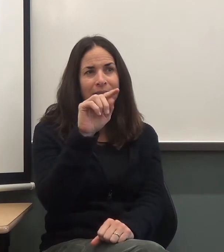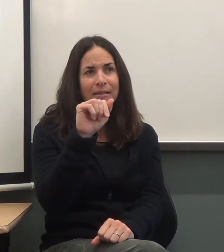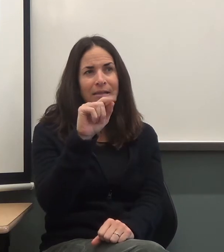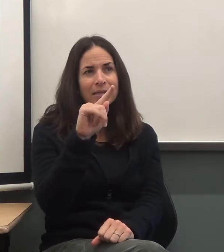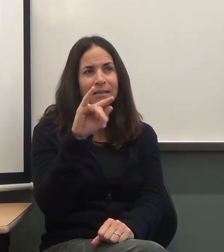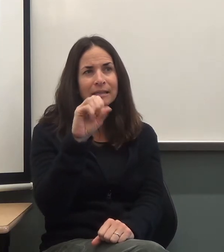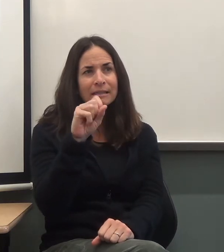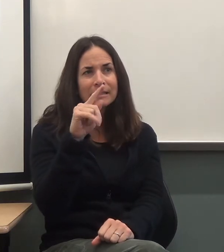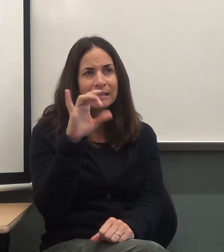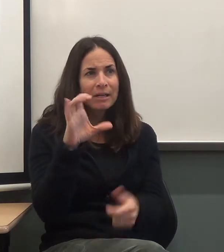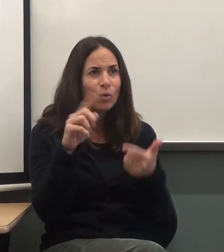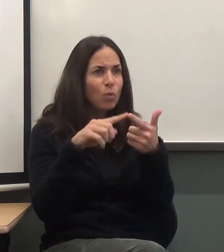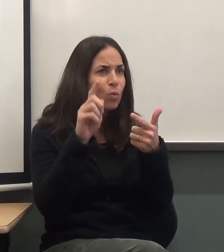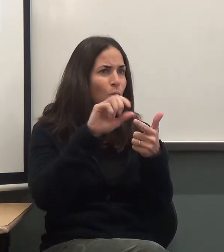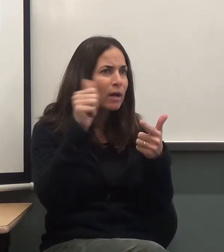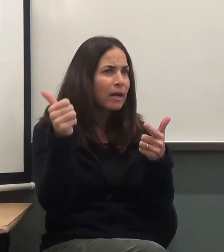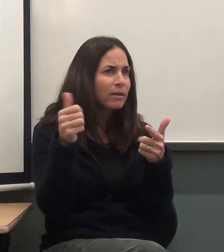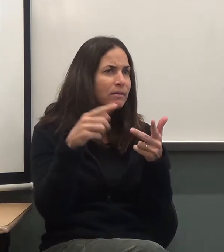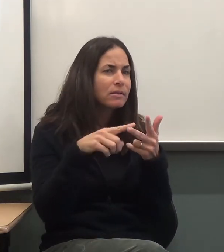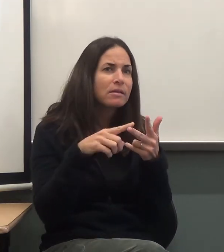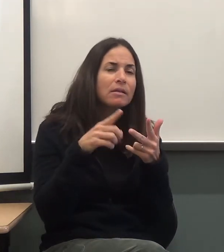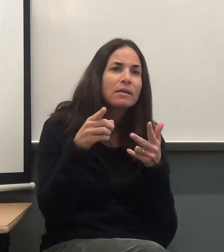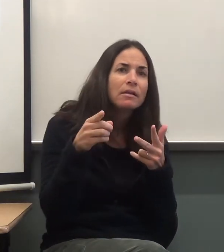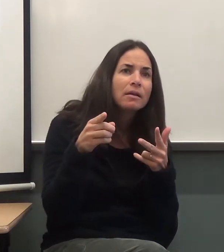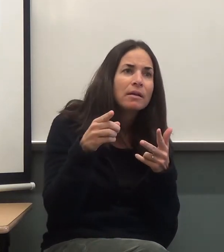right? What else? Short story. Could be an anecdote.